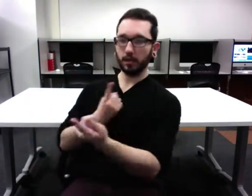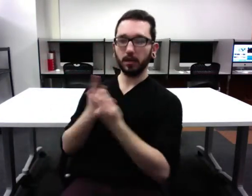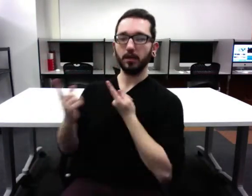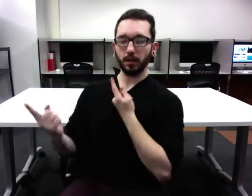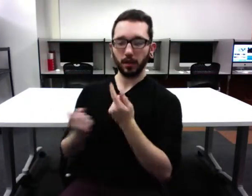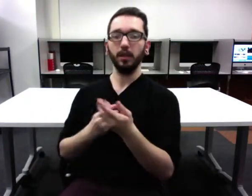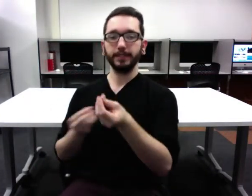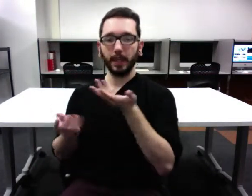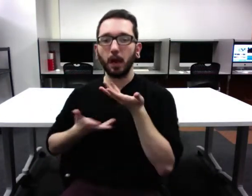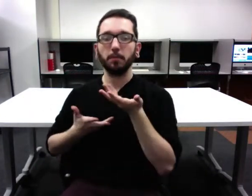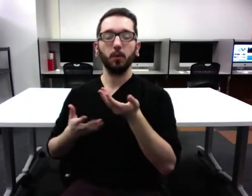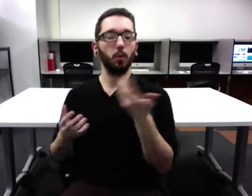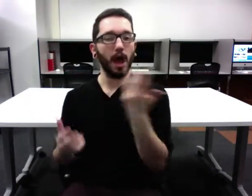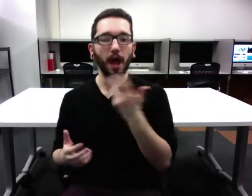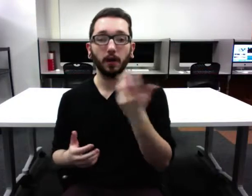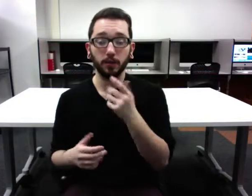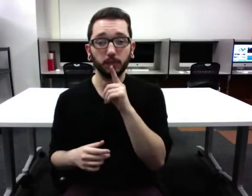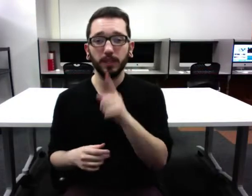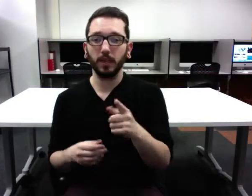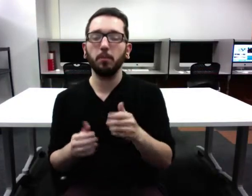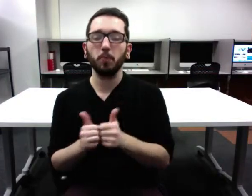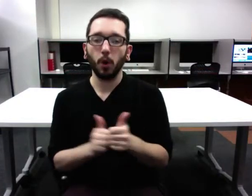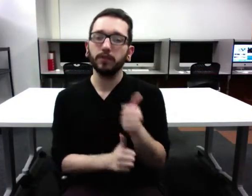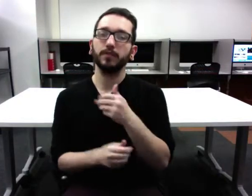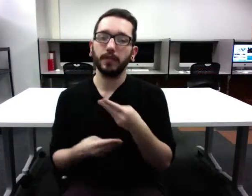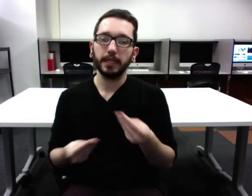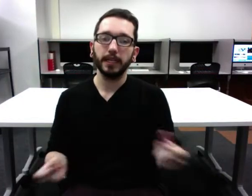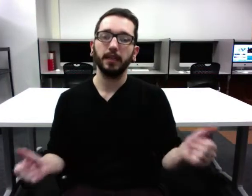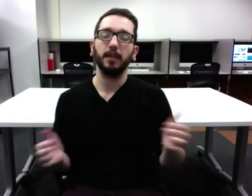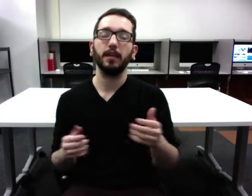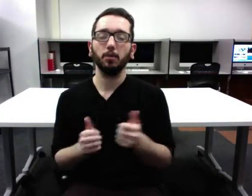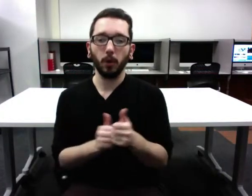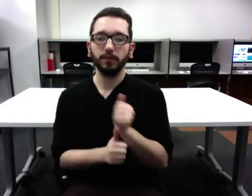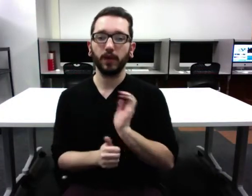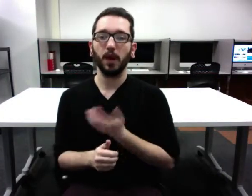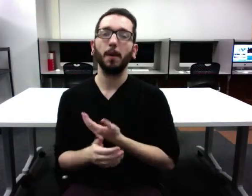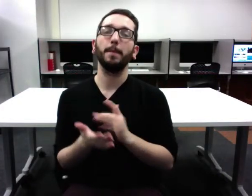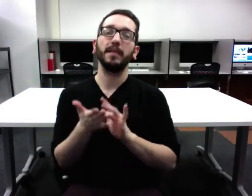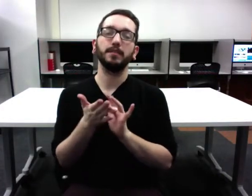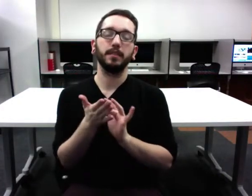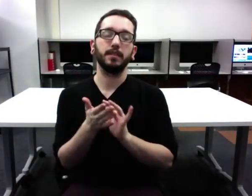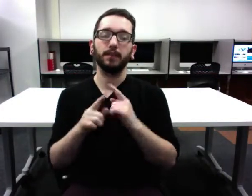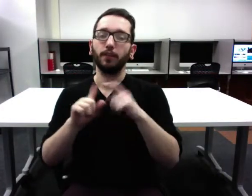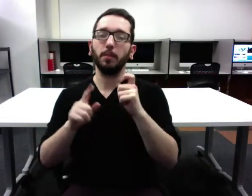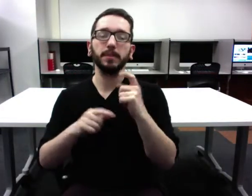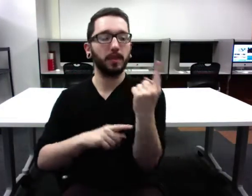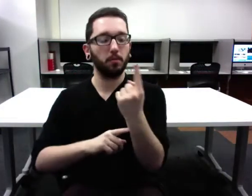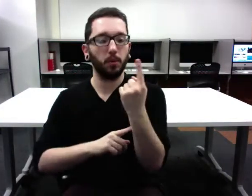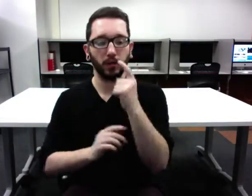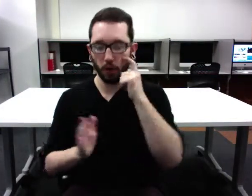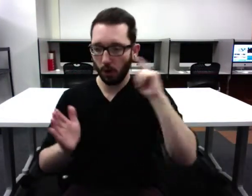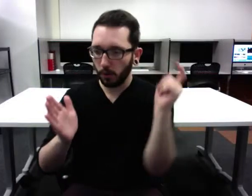because most of our healing, most of our medicine comes from someone sometime noticing something.